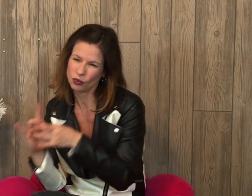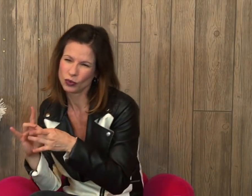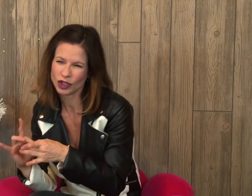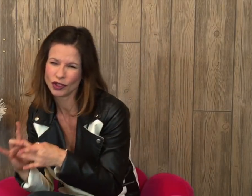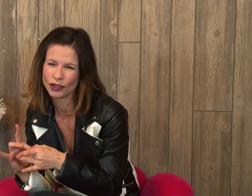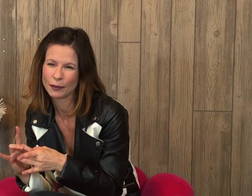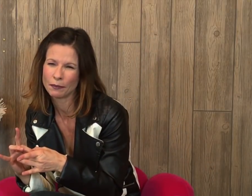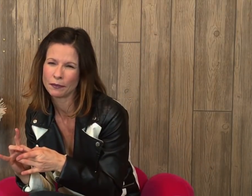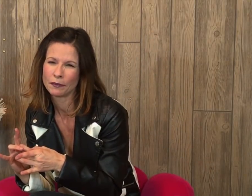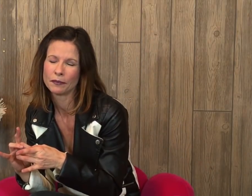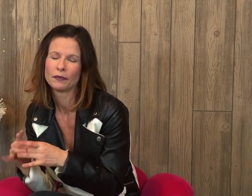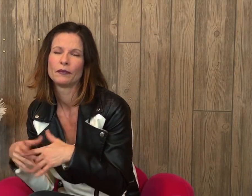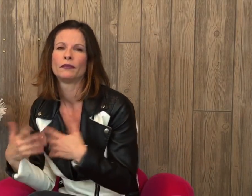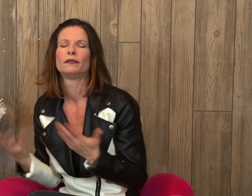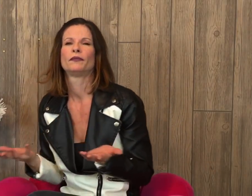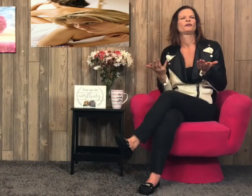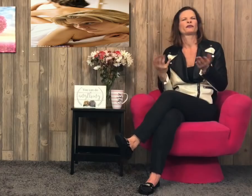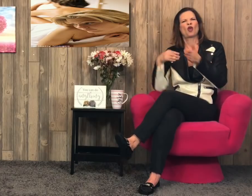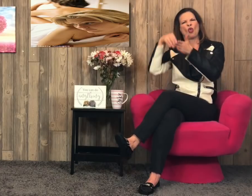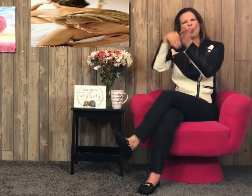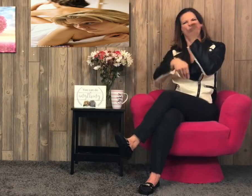That will definitely hurt a relationship.